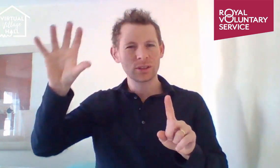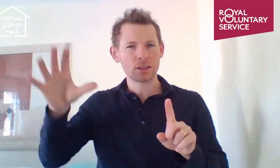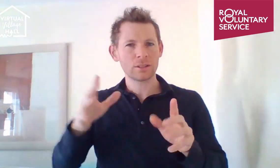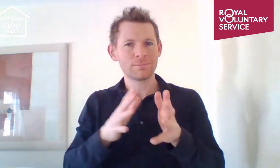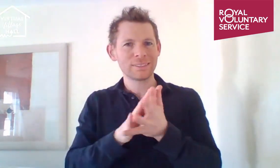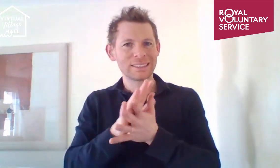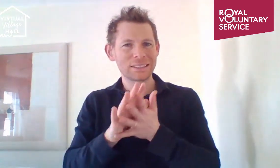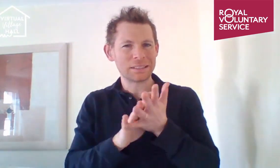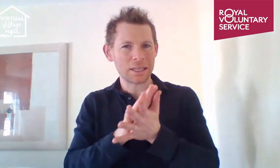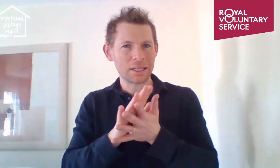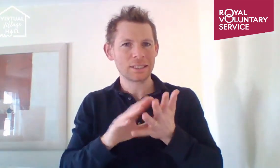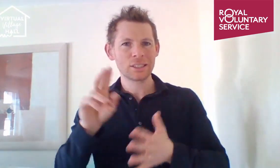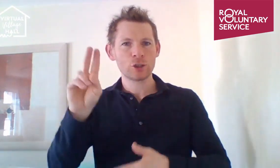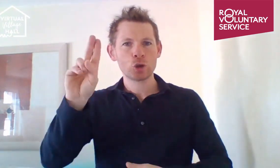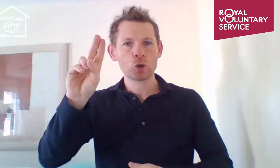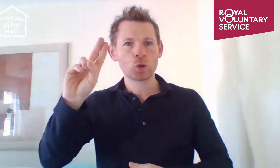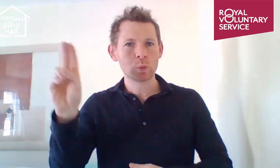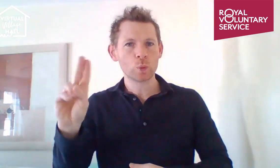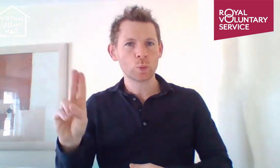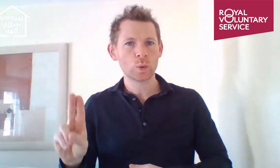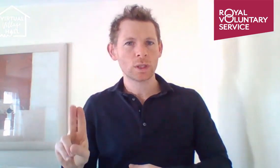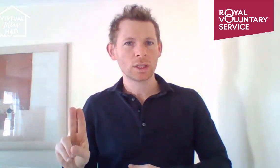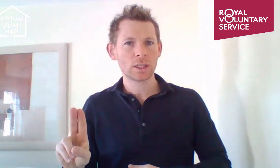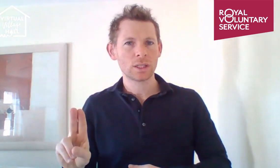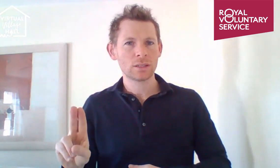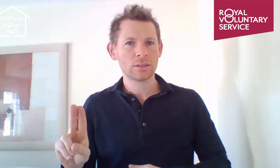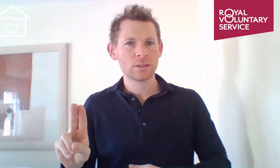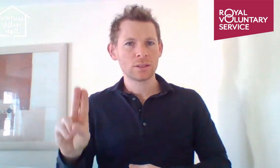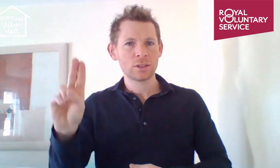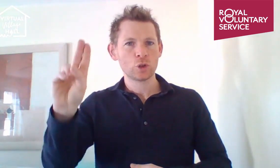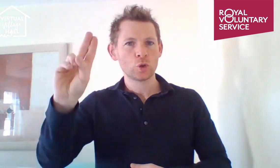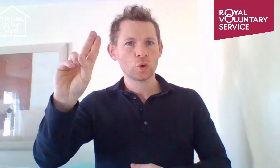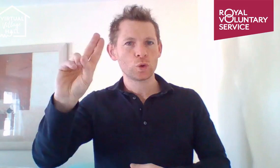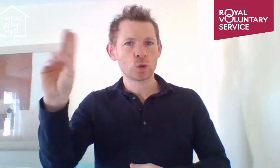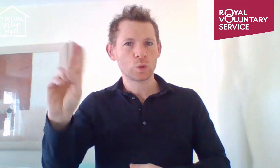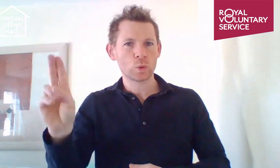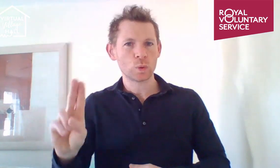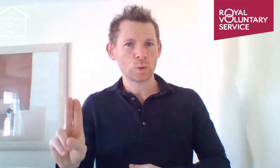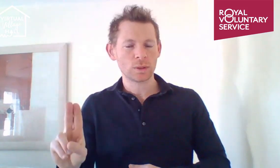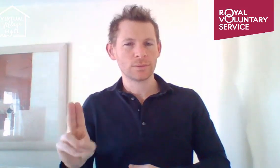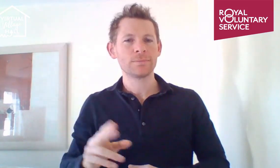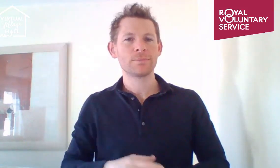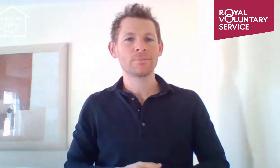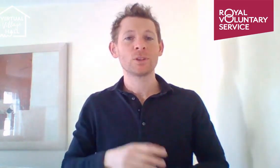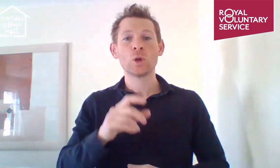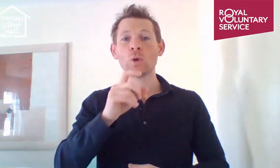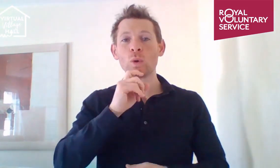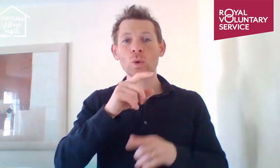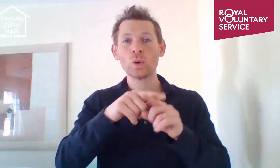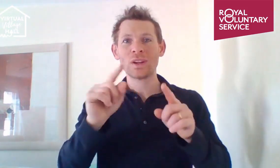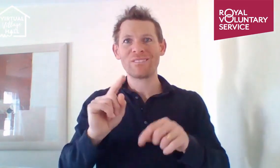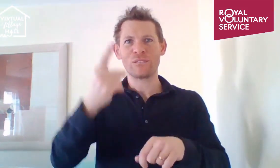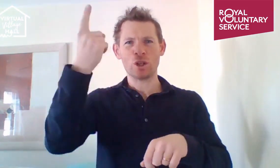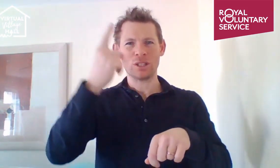There are regional variations to the sign, and it might look a wee bit different depending where you are. So it could be like this for